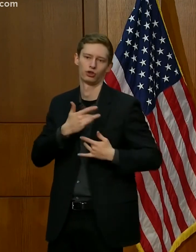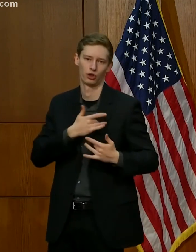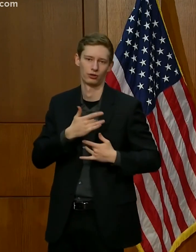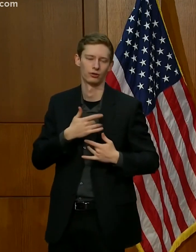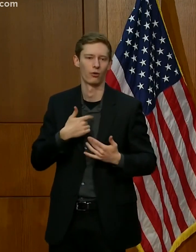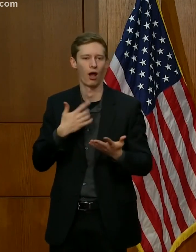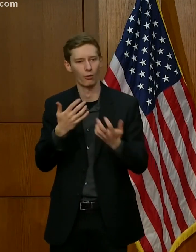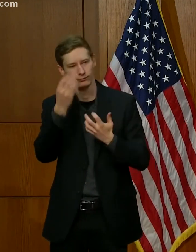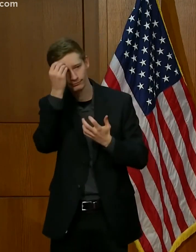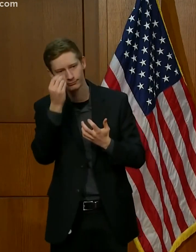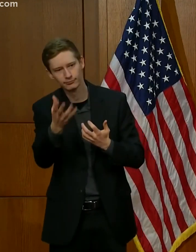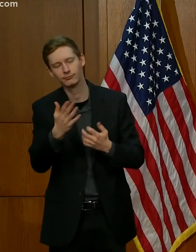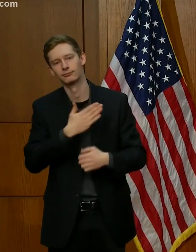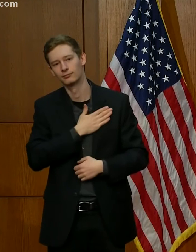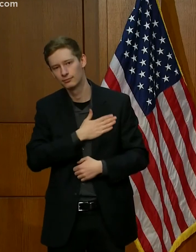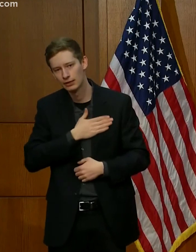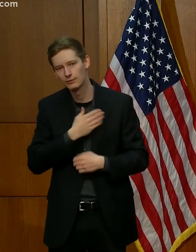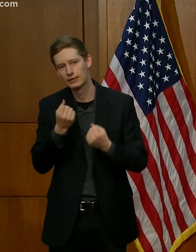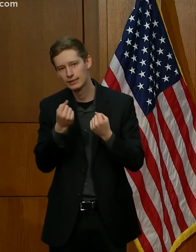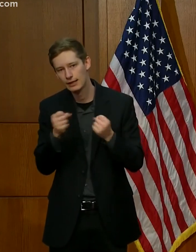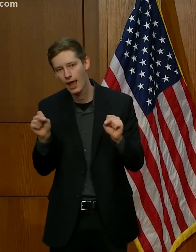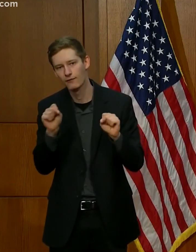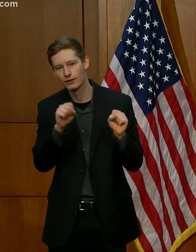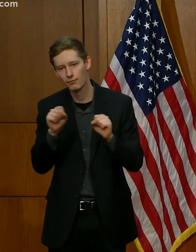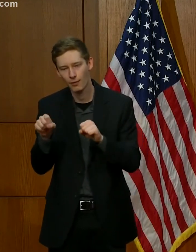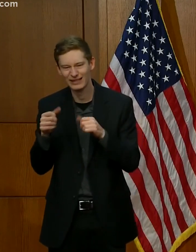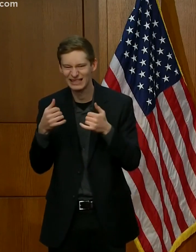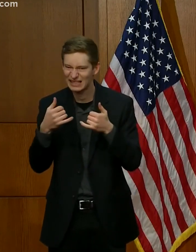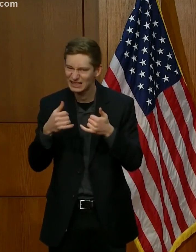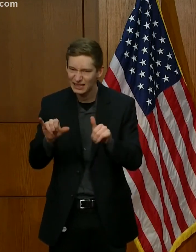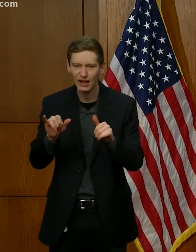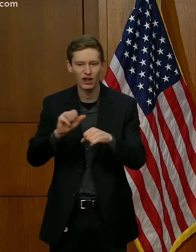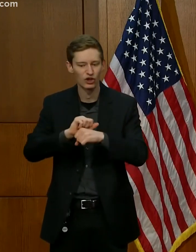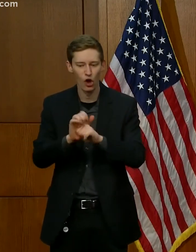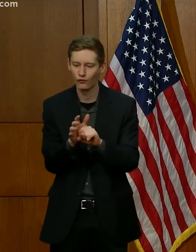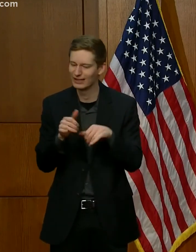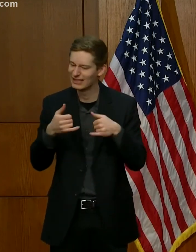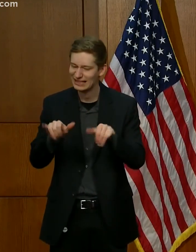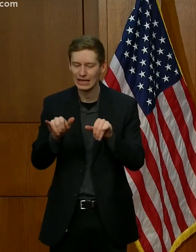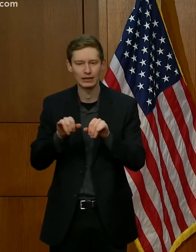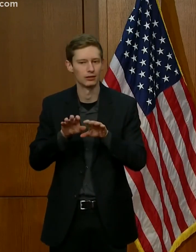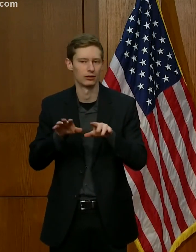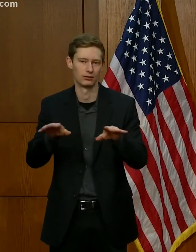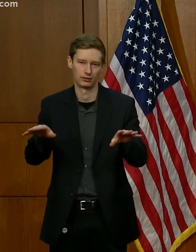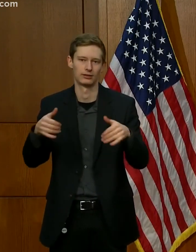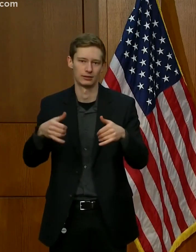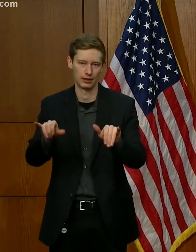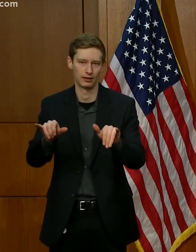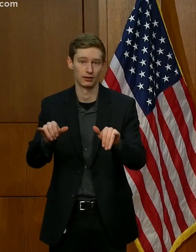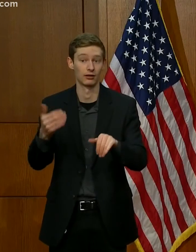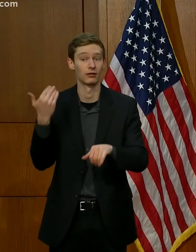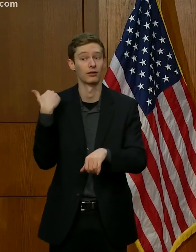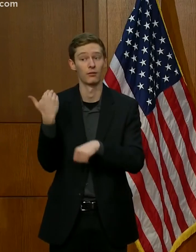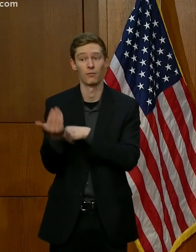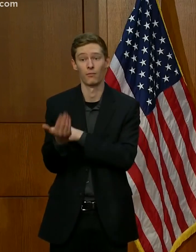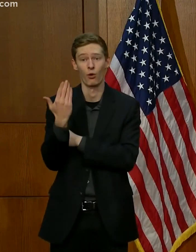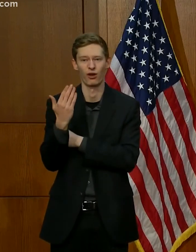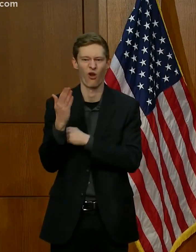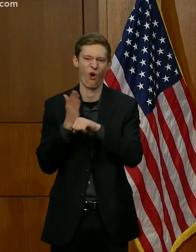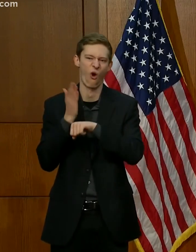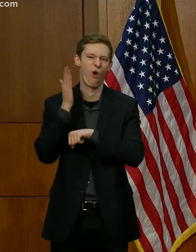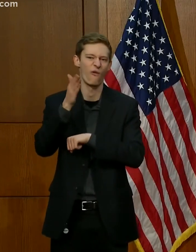as safe as you can. There is still a lot of virus. We just announced earlier this morning over 5,000 new